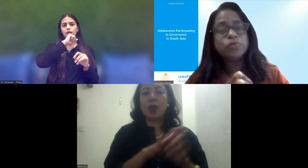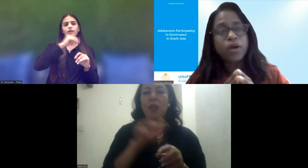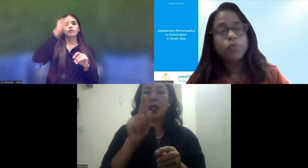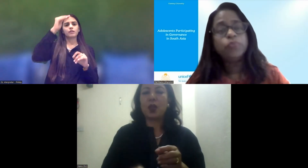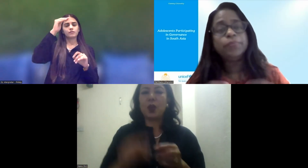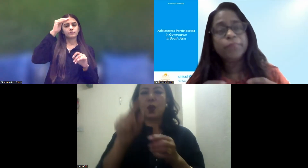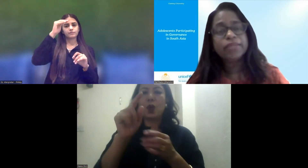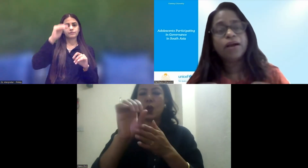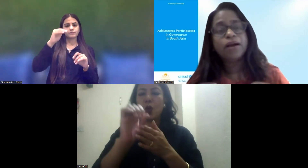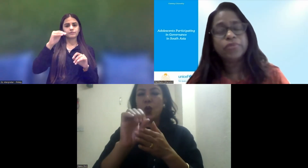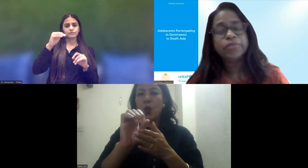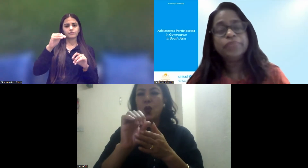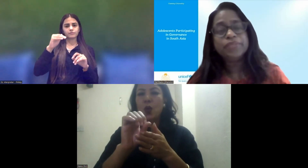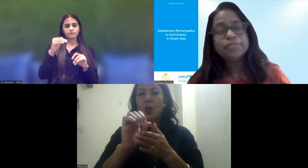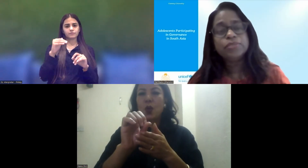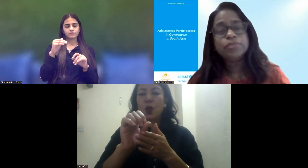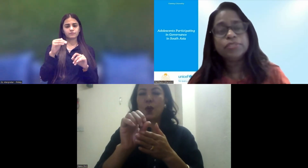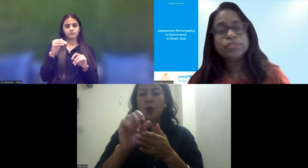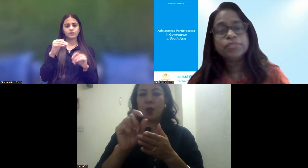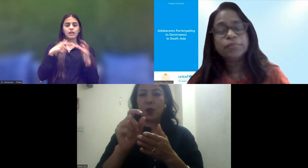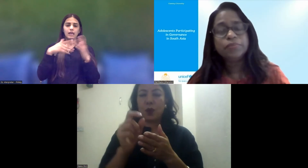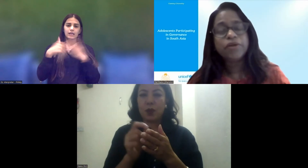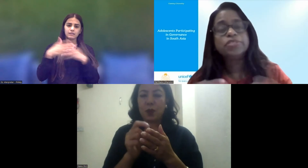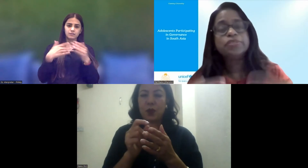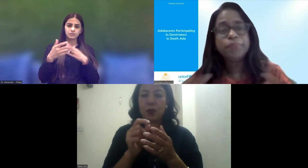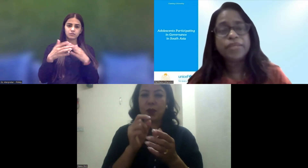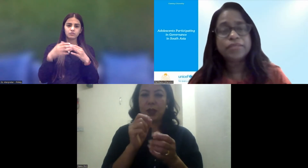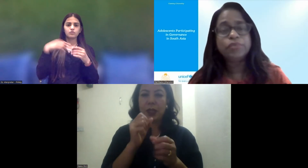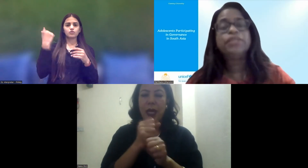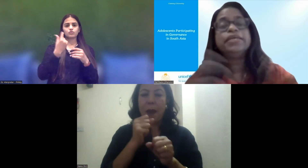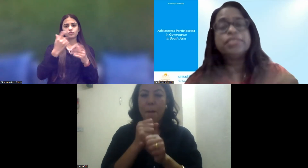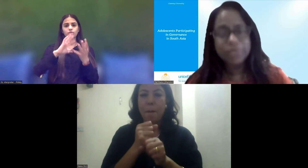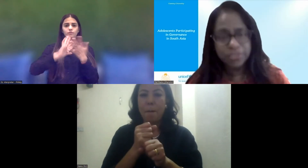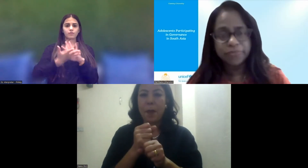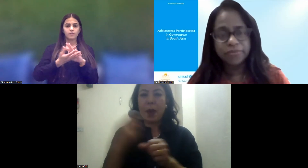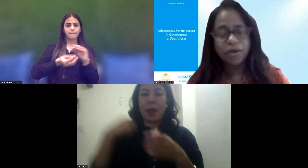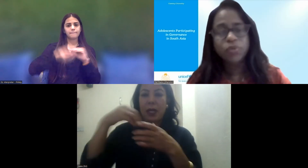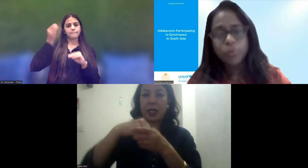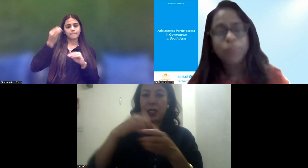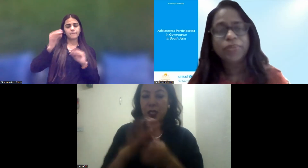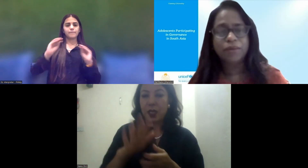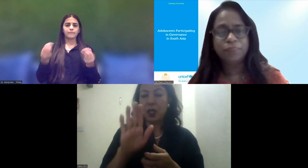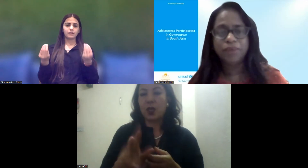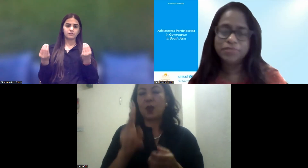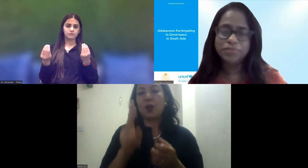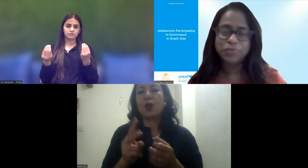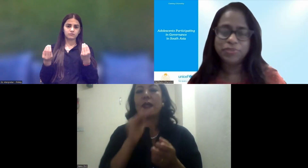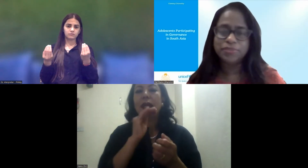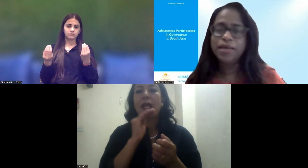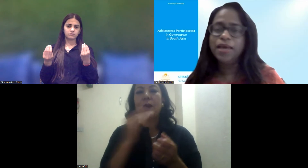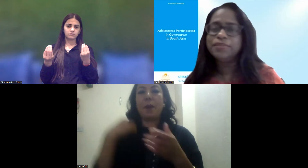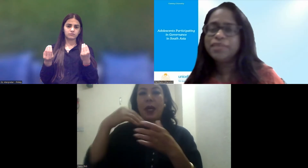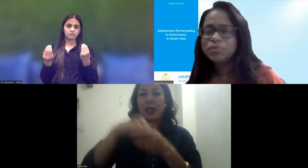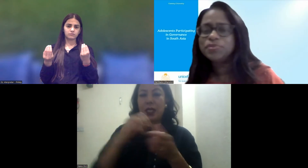terms of how we make our institutions function better to engage with children, how we open up our